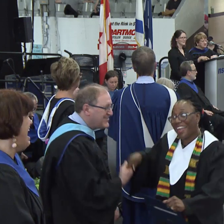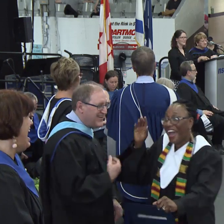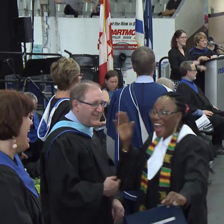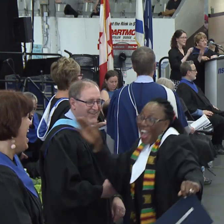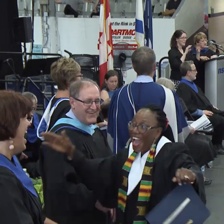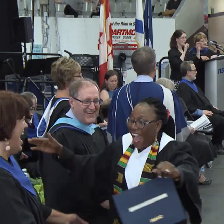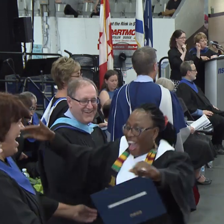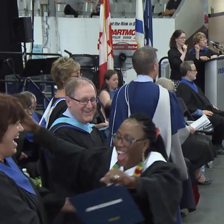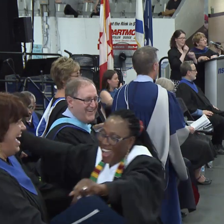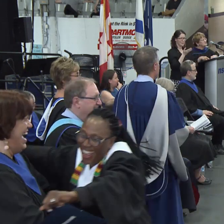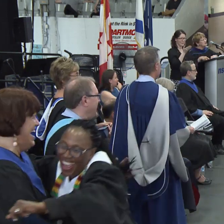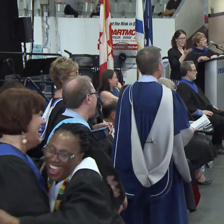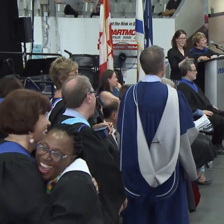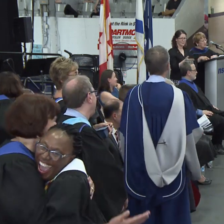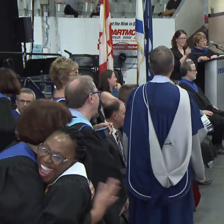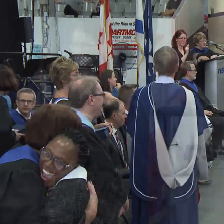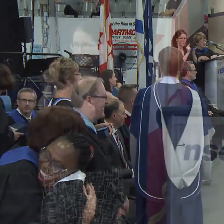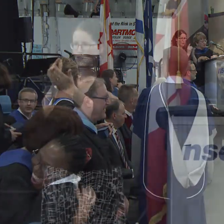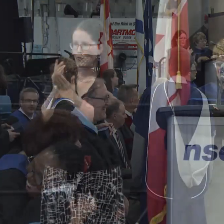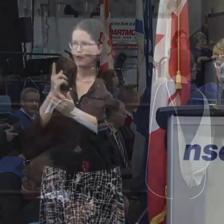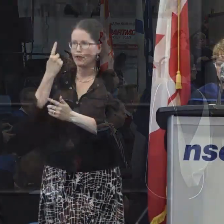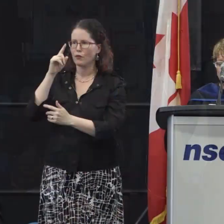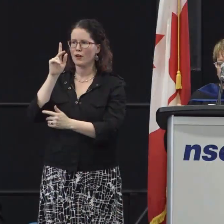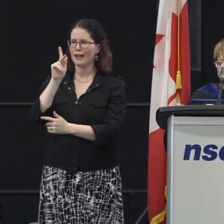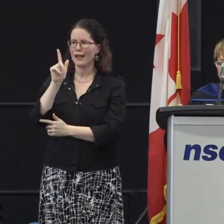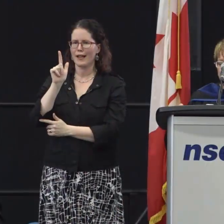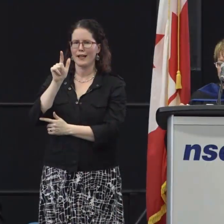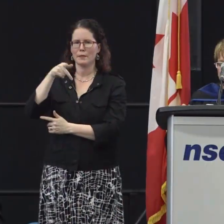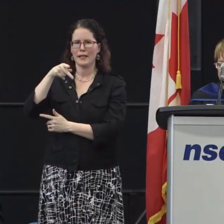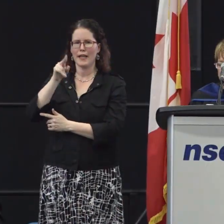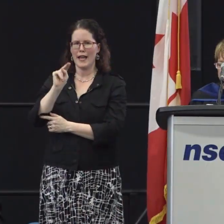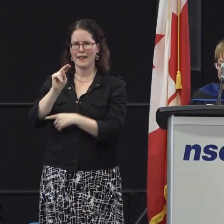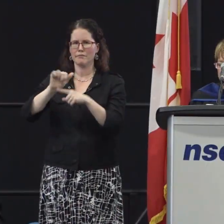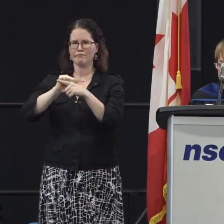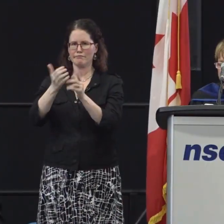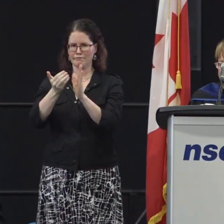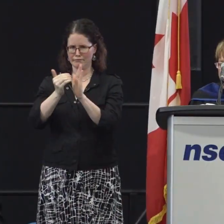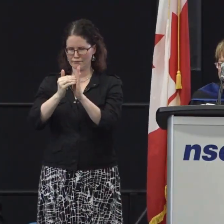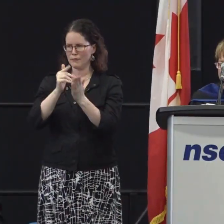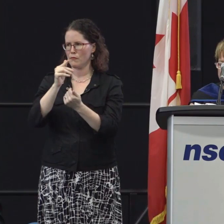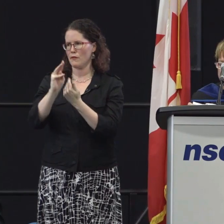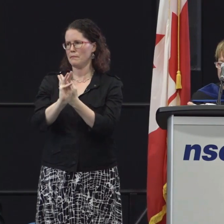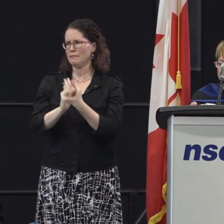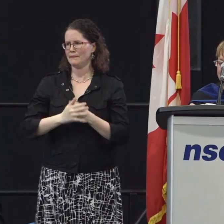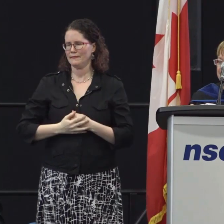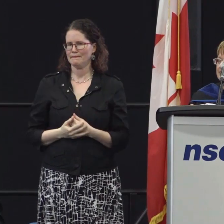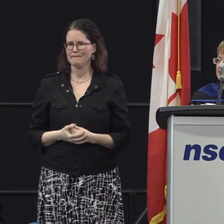Mr. President, the graduates of the LPN Reentry Program.